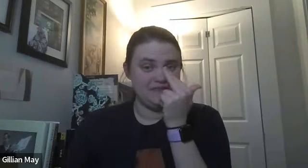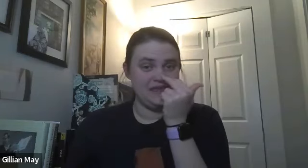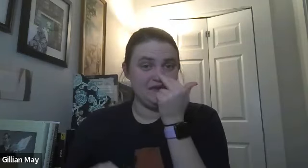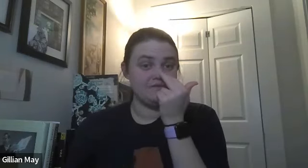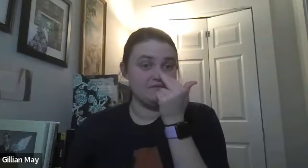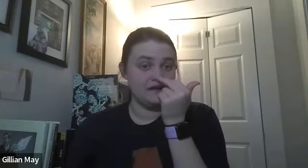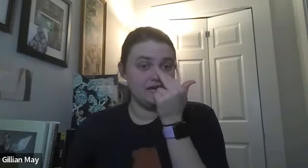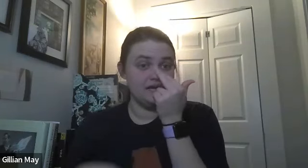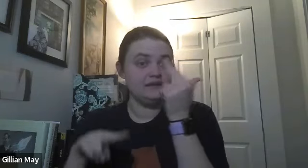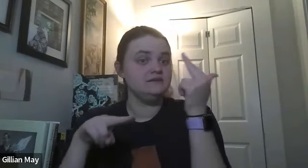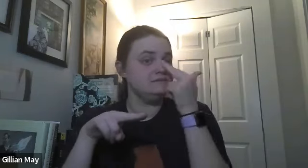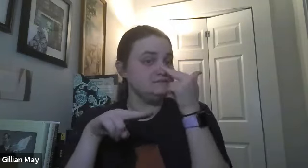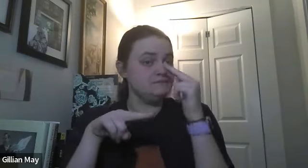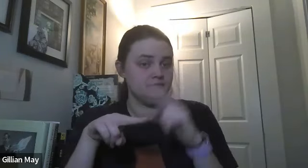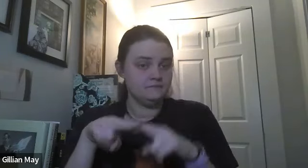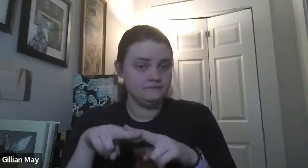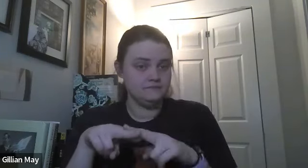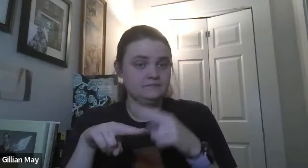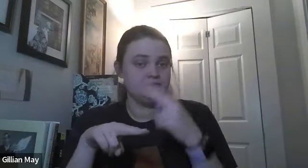Then fun.